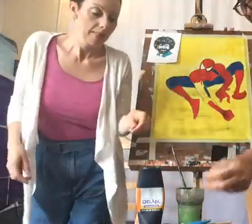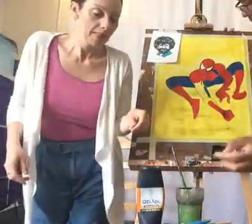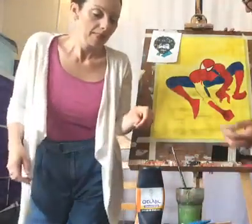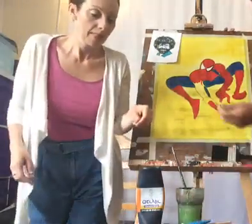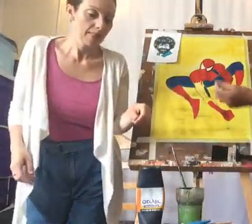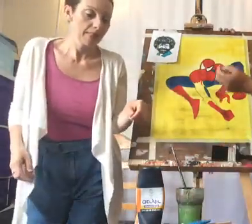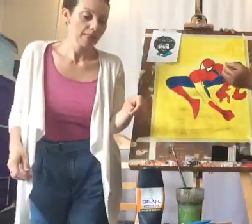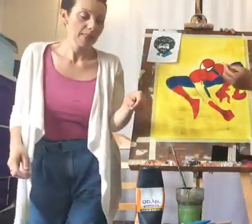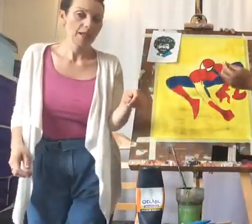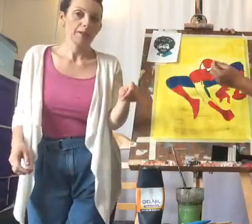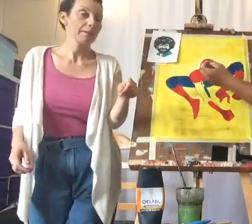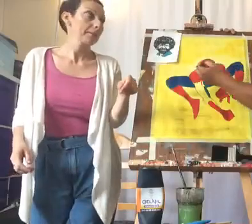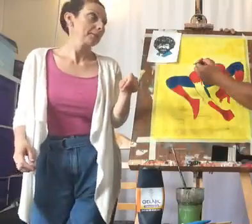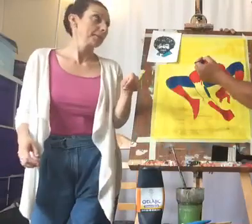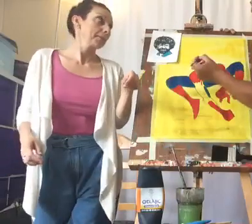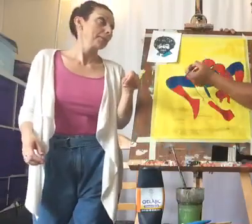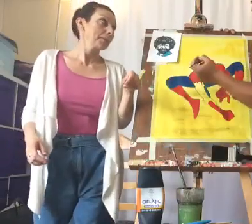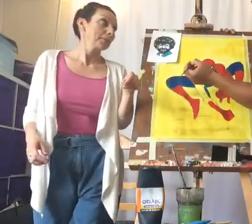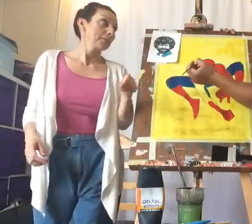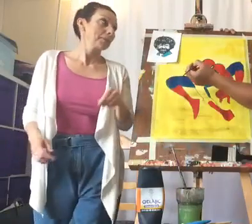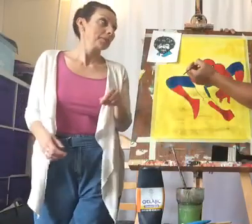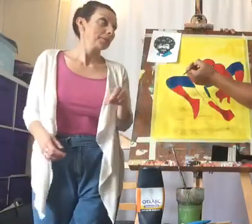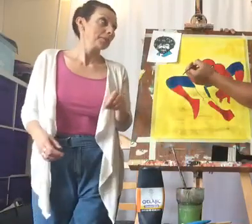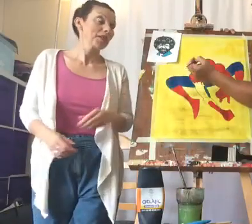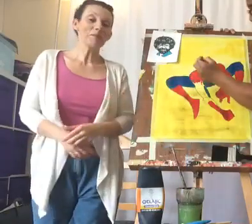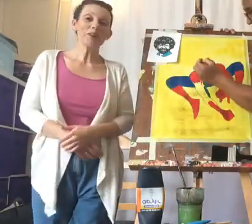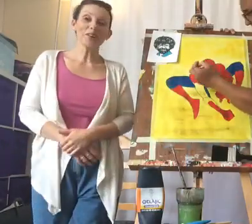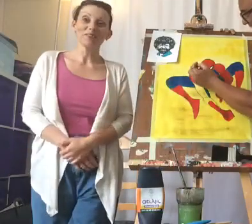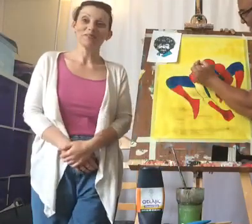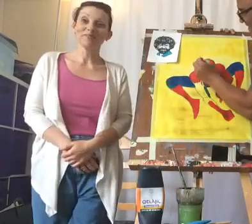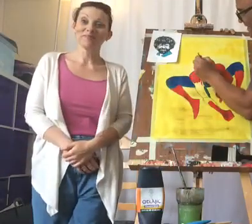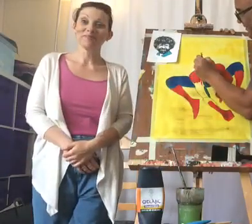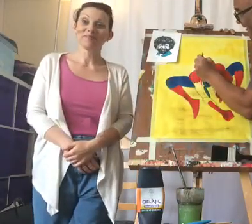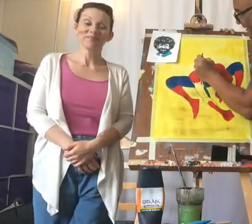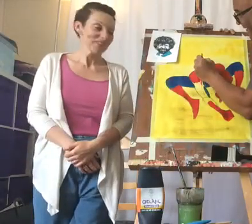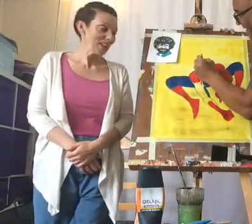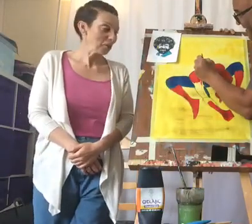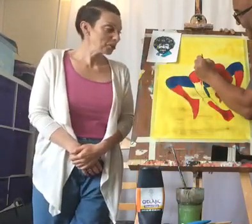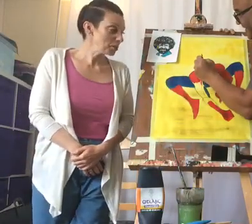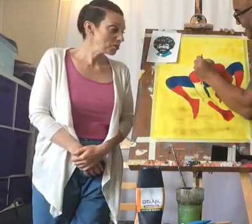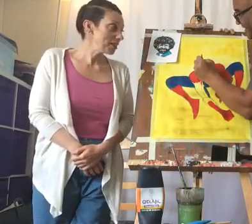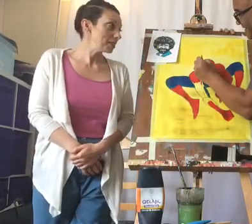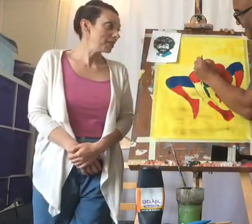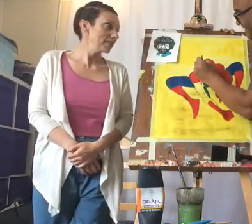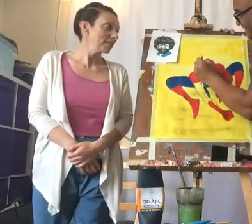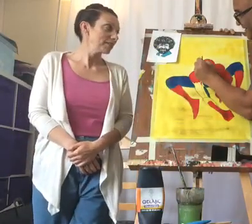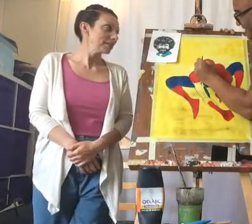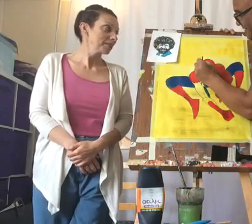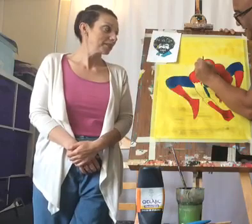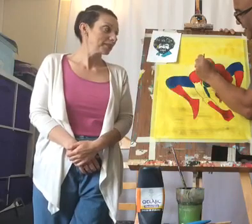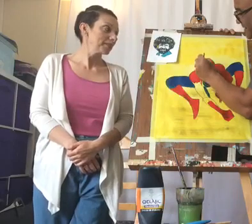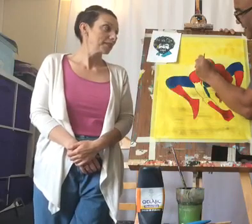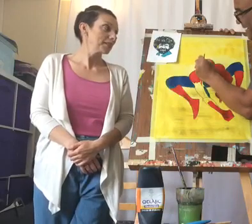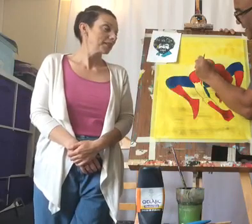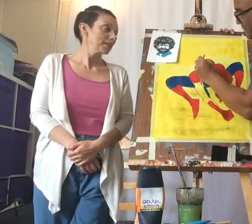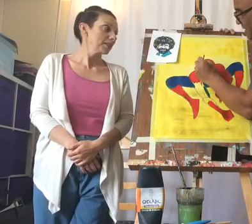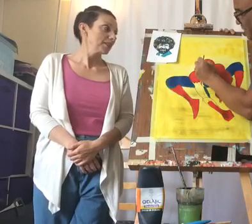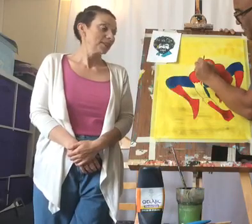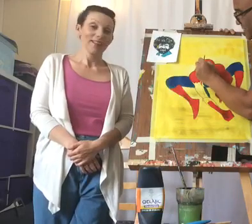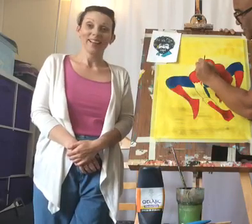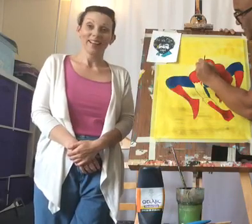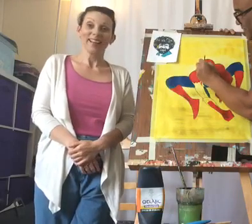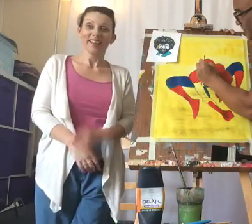And stop trying to go for the paintbrush. I'm not. You are. I'm going to do a bit more red in a minute. You can in a